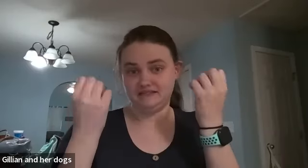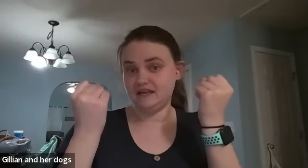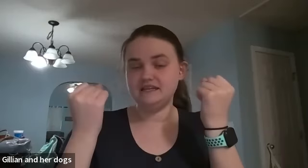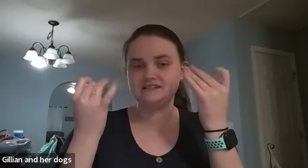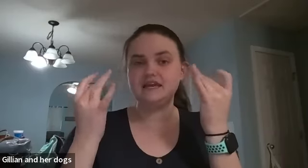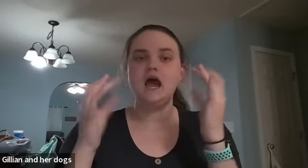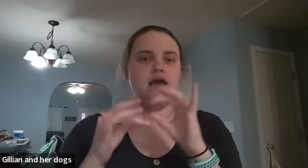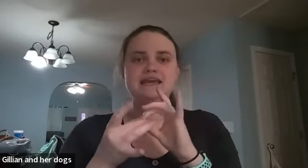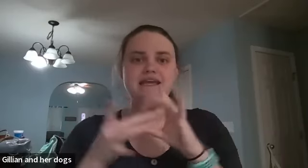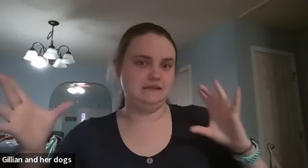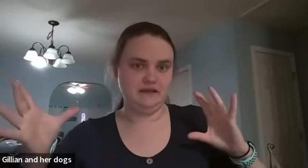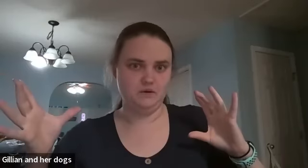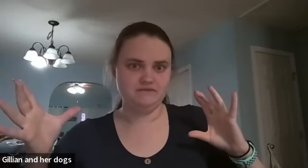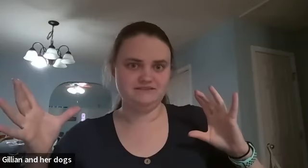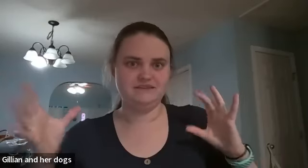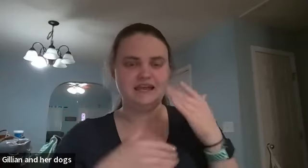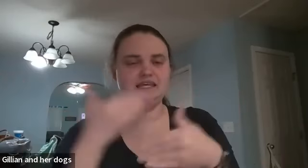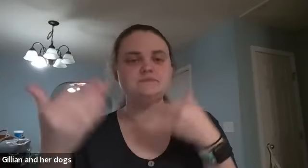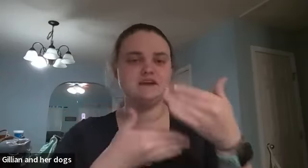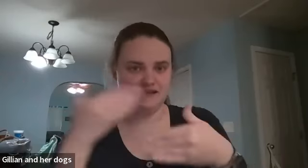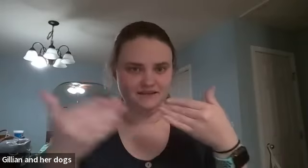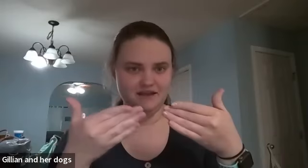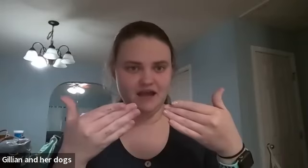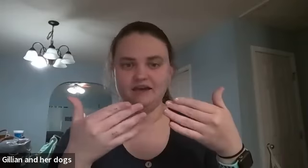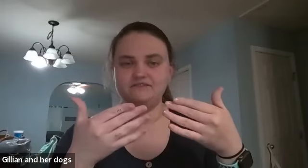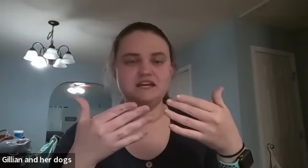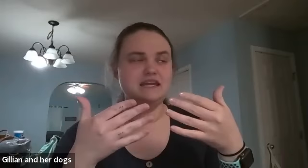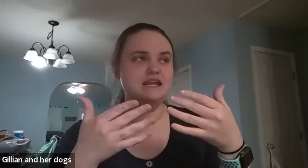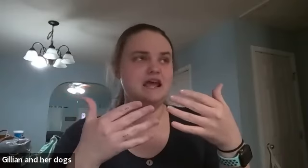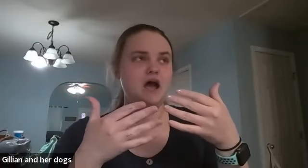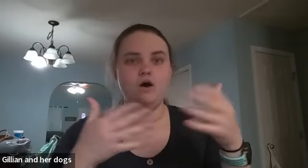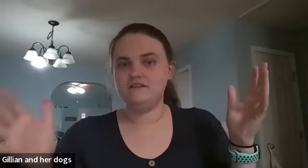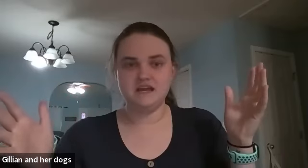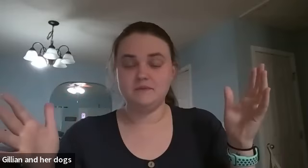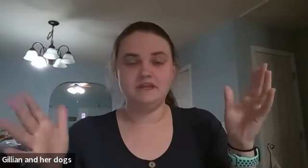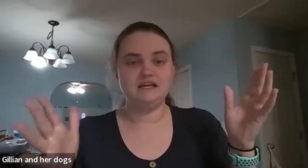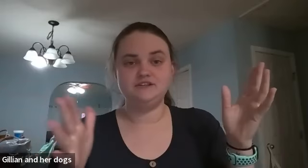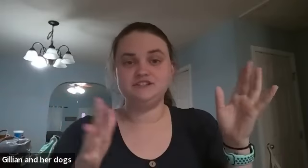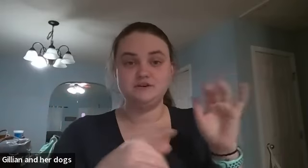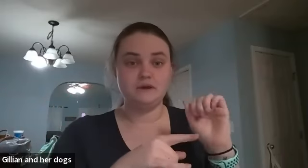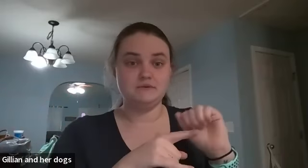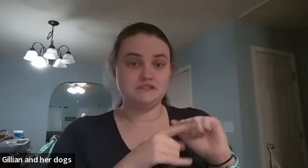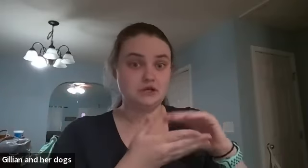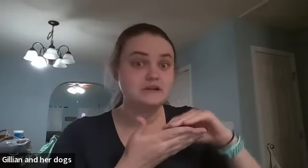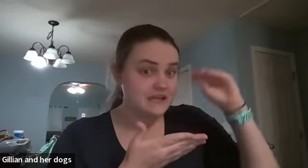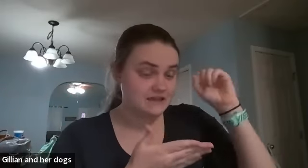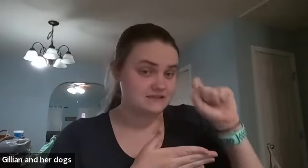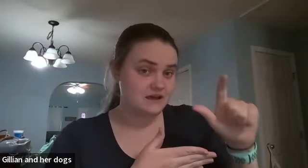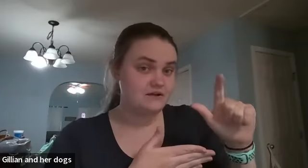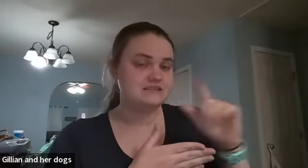sign easily, I can't let go of it. I keep signing. I've done it all the time. I mean, I used to do it when I was learning ASL, is